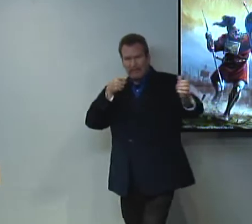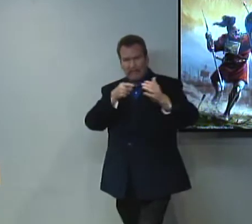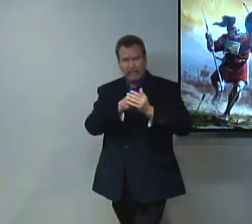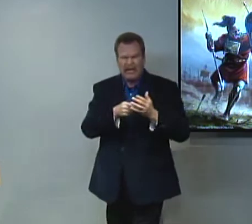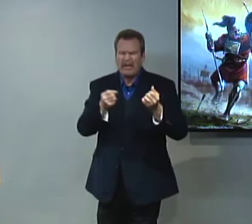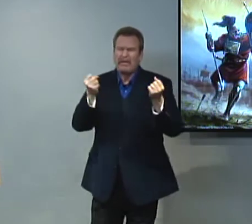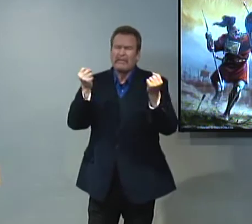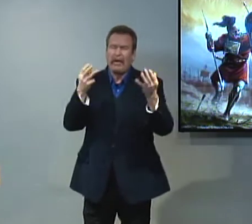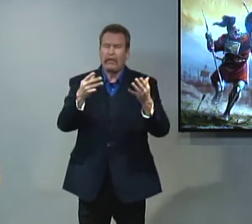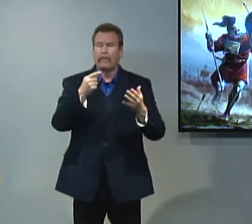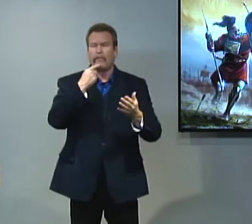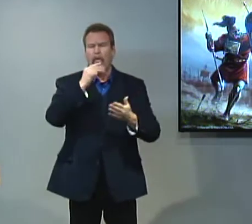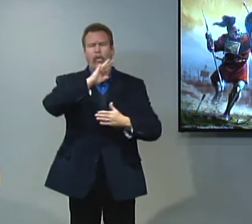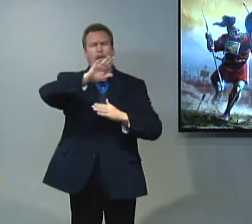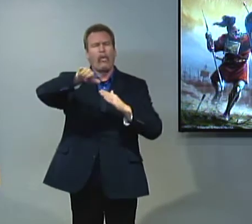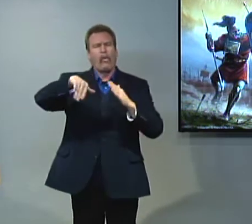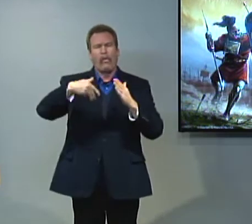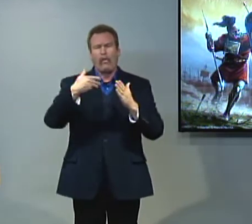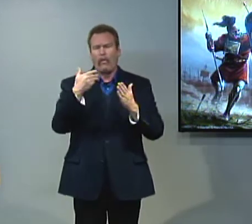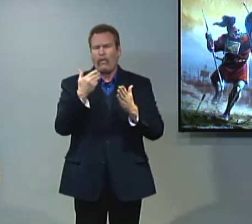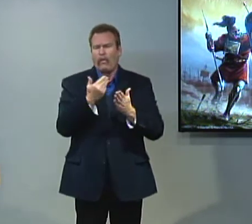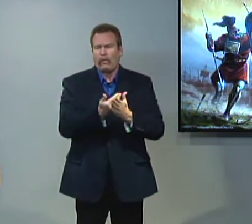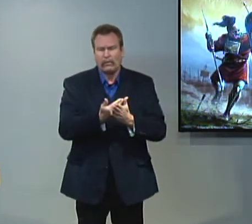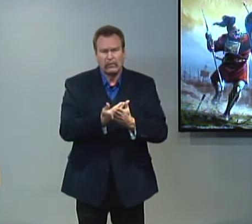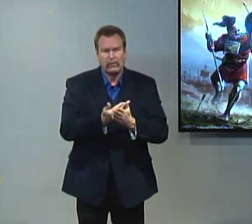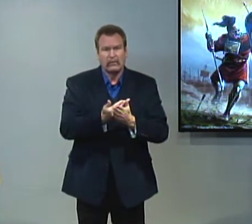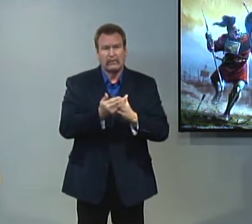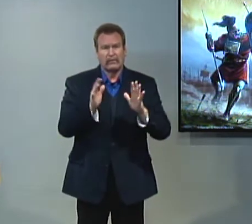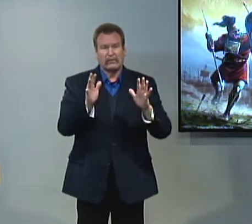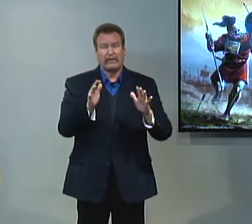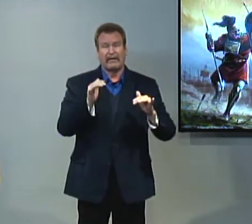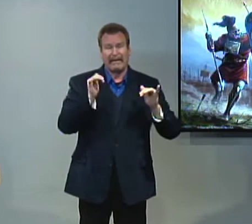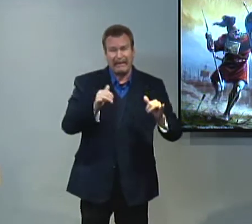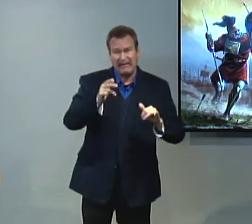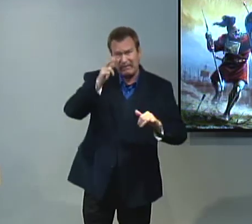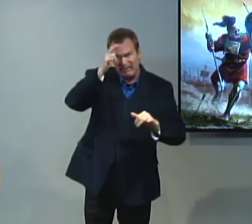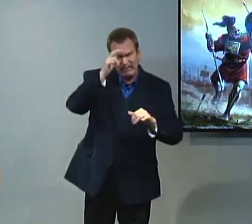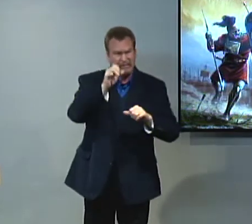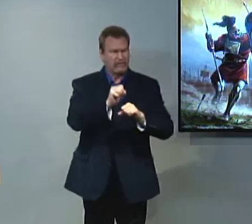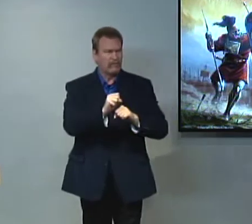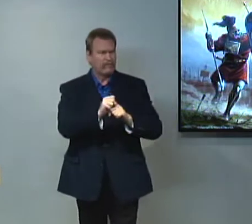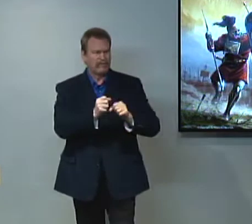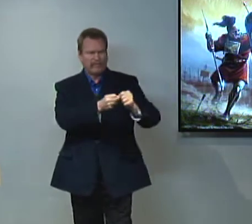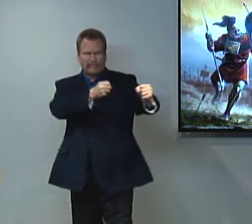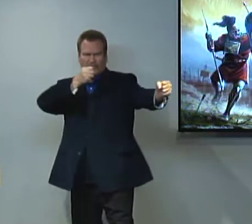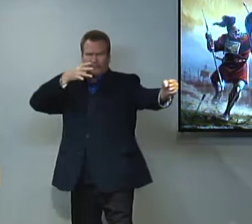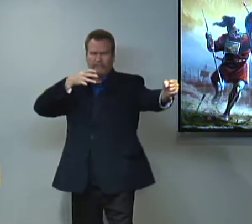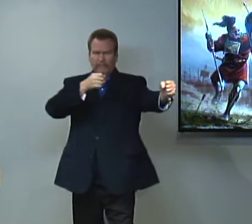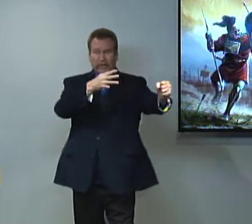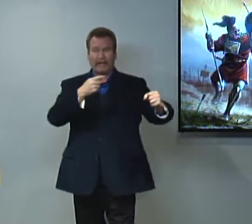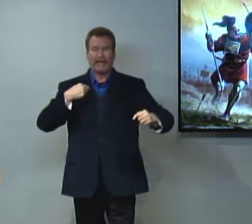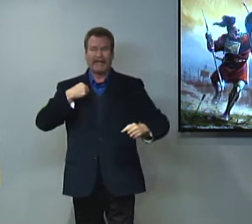lies. So many, all of these things. And this is the devil's